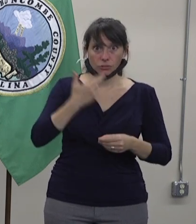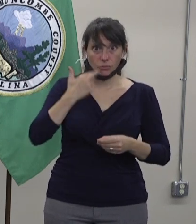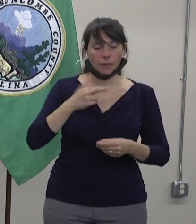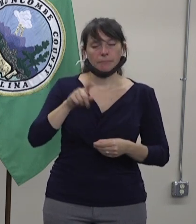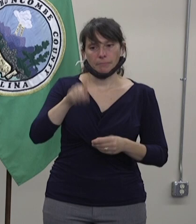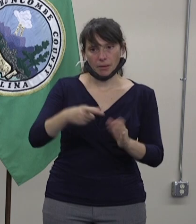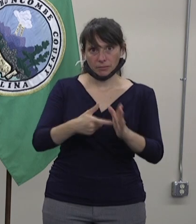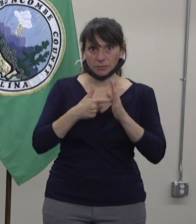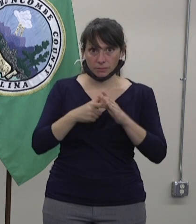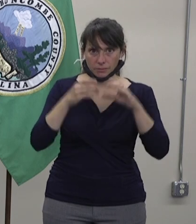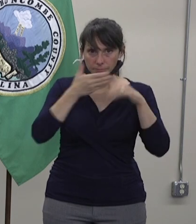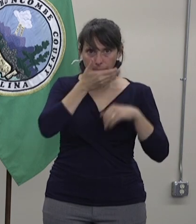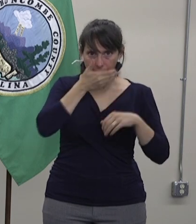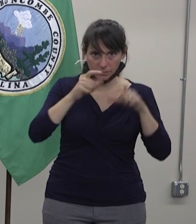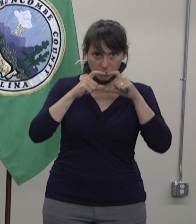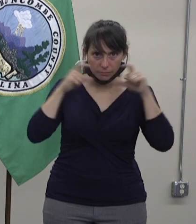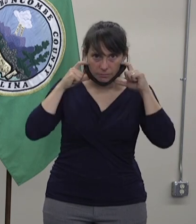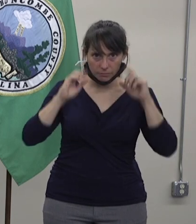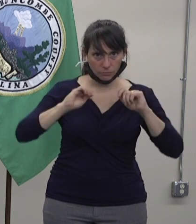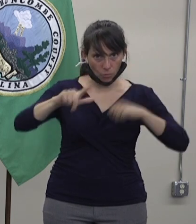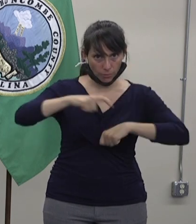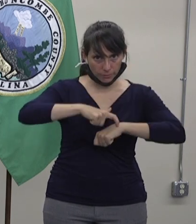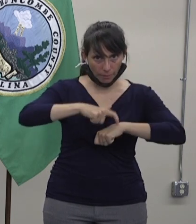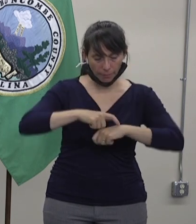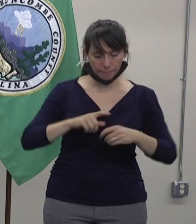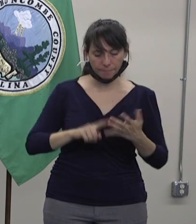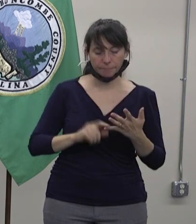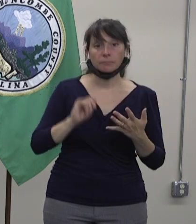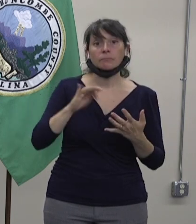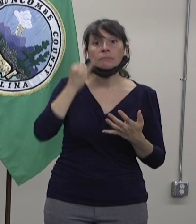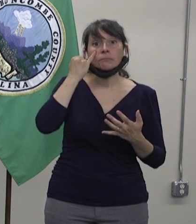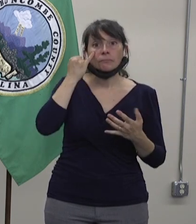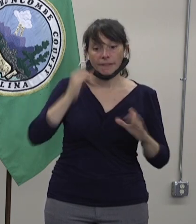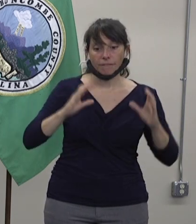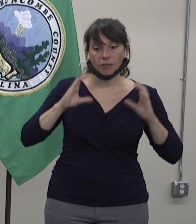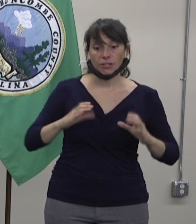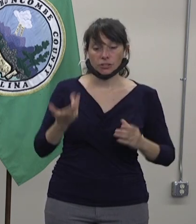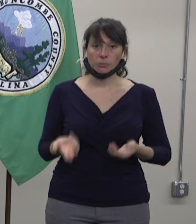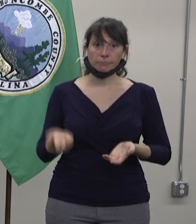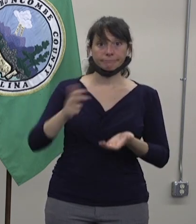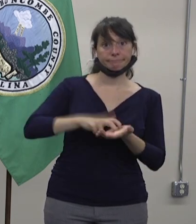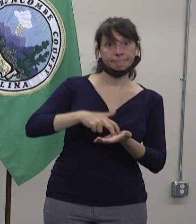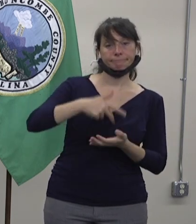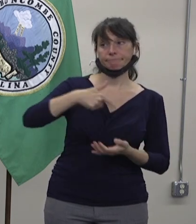Customers, when not seated at their table, are required to wear a mask.